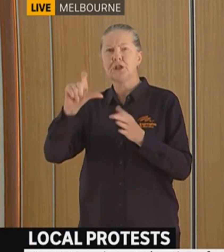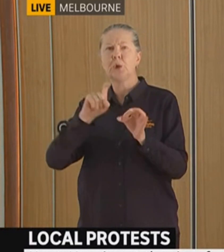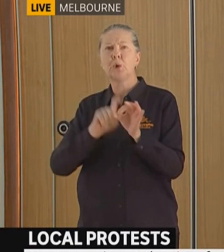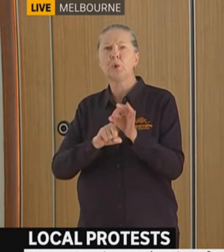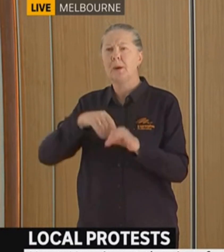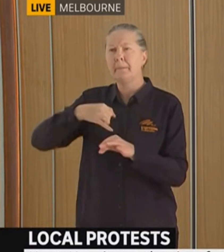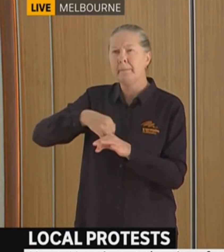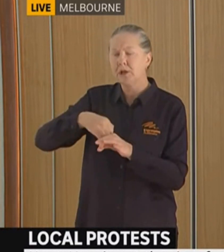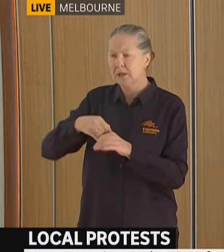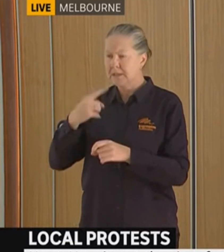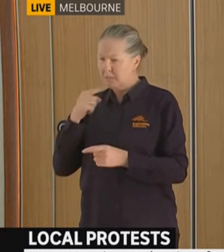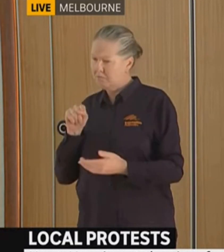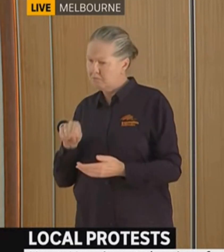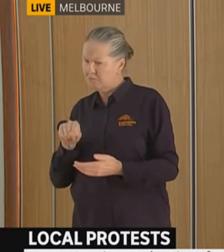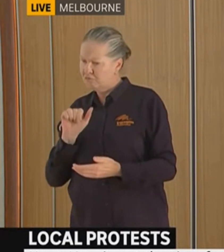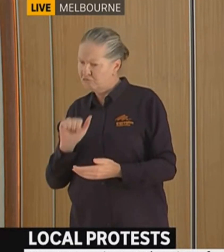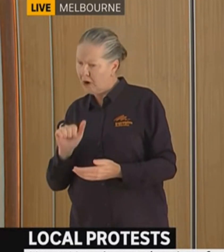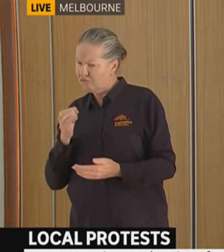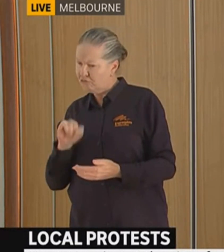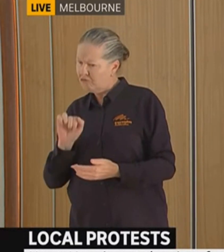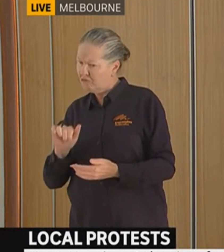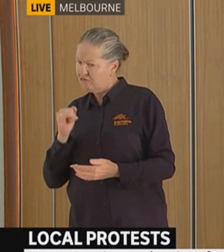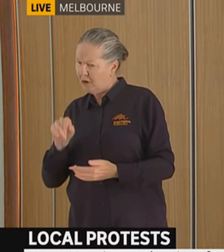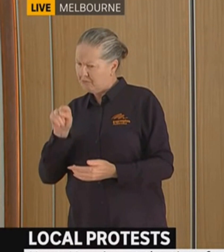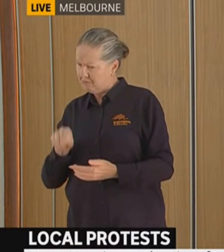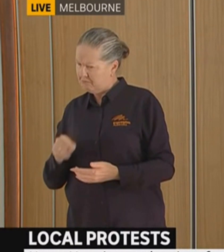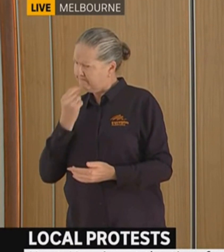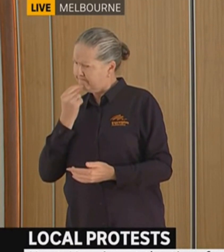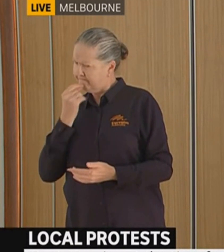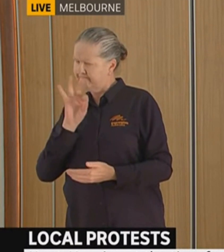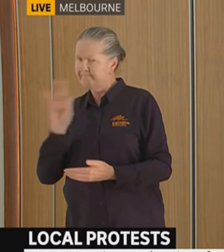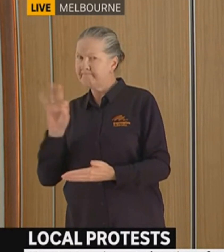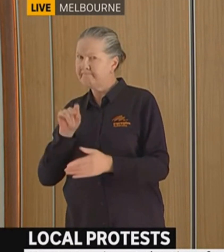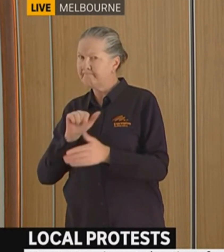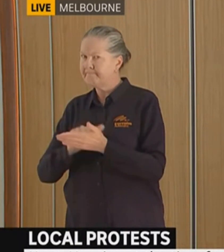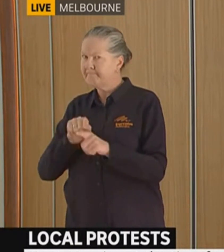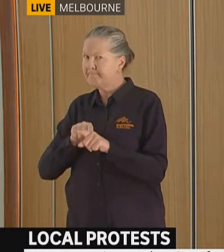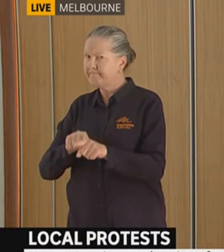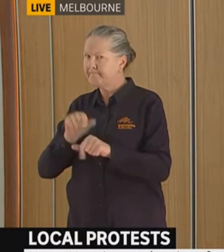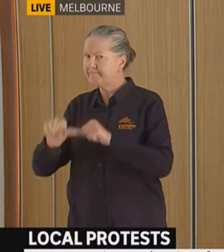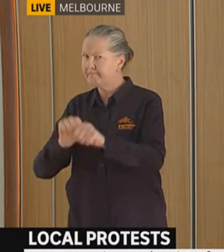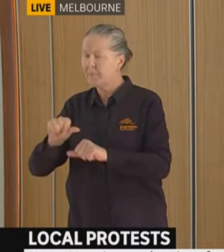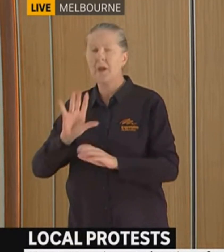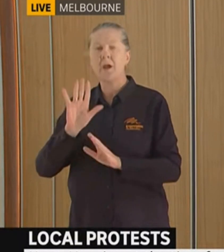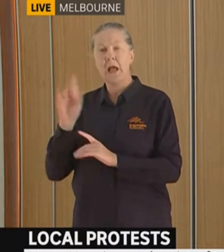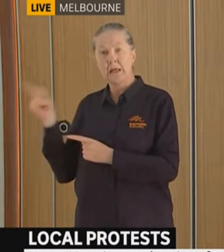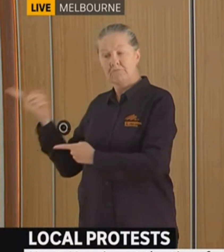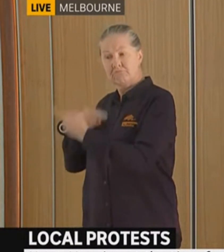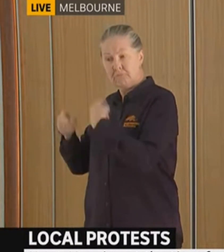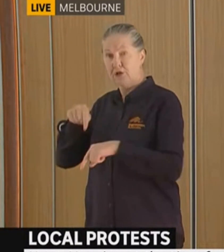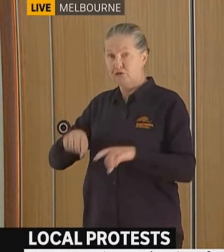academic process and the academic merit, and he was right. And so what we see is that Australia is taking cautious, careful